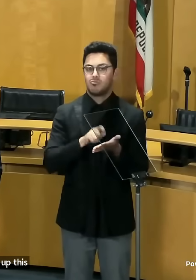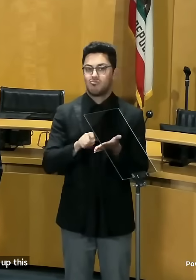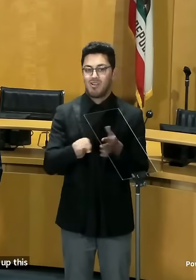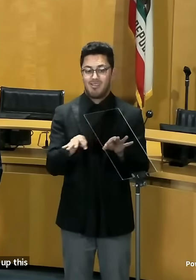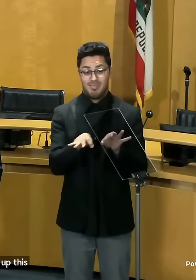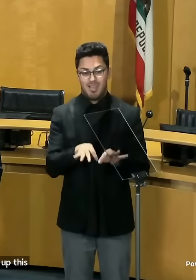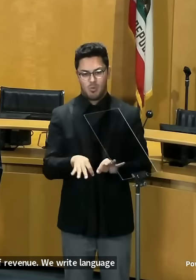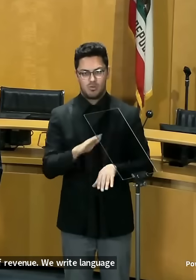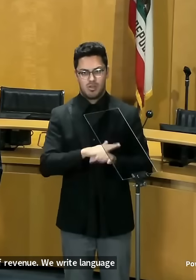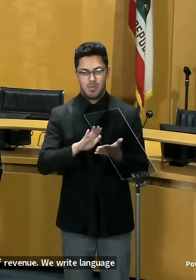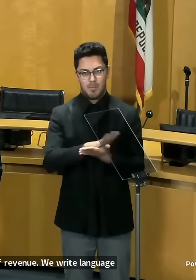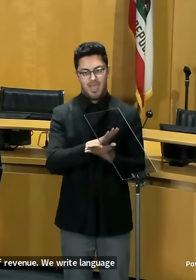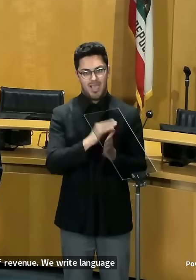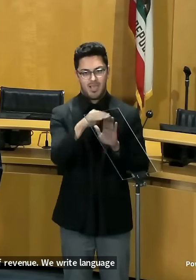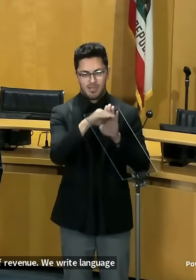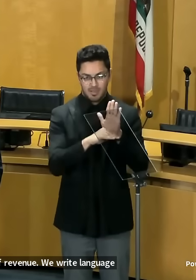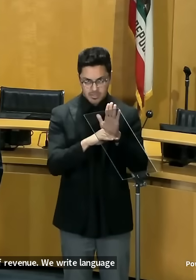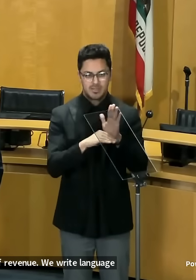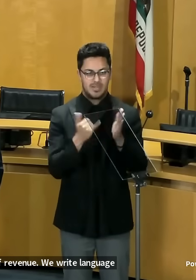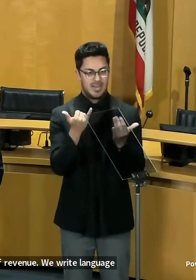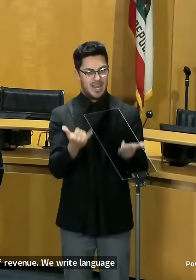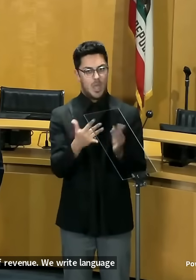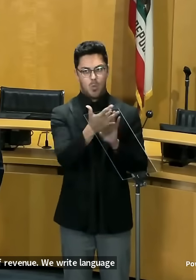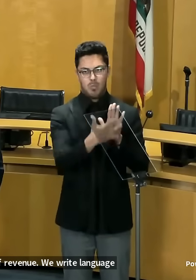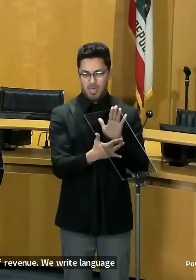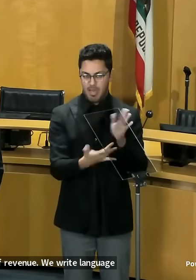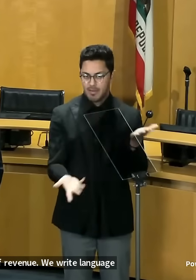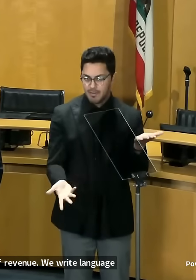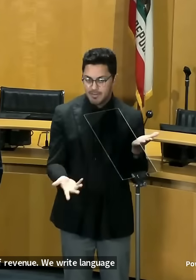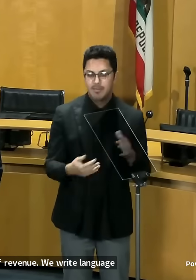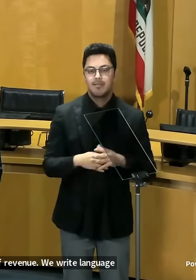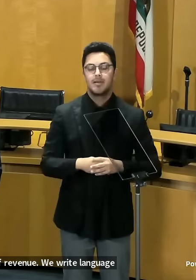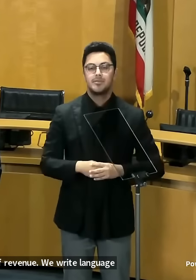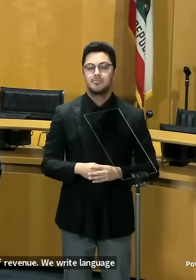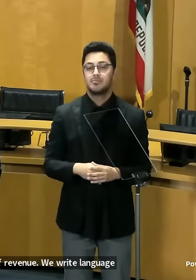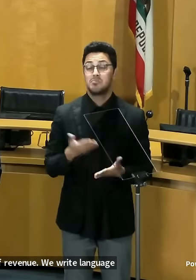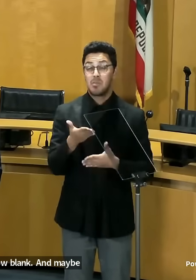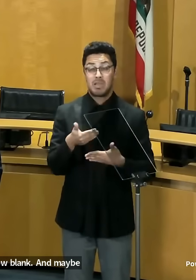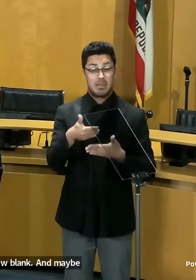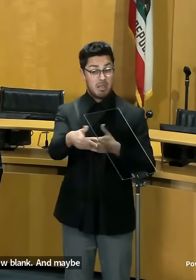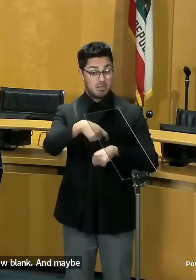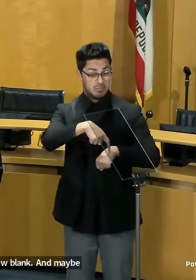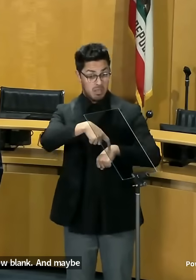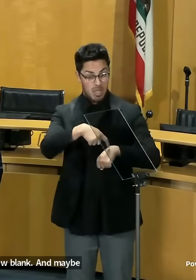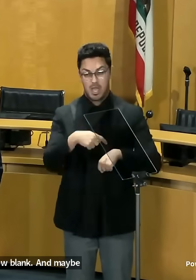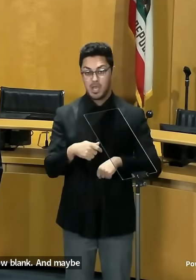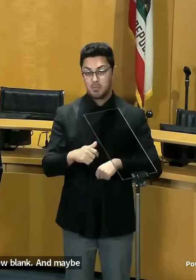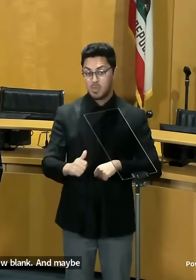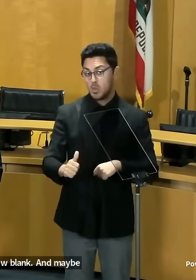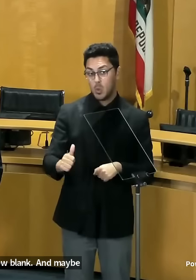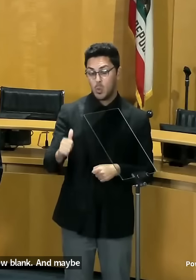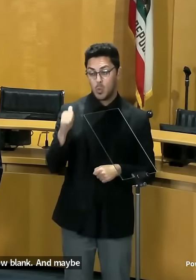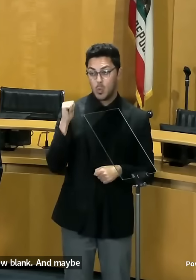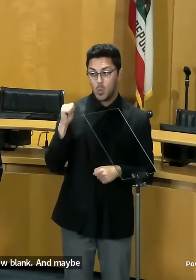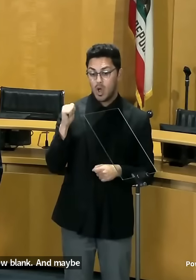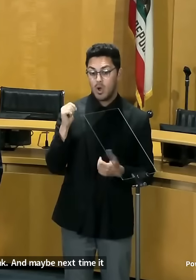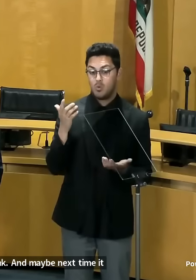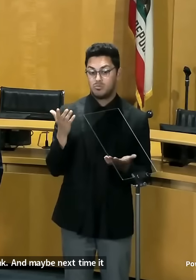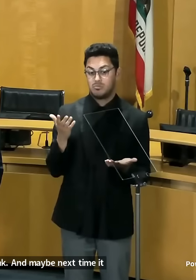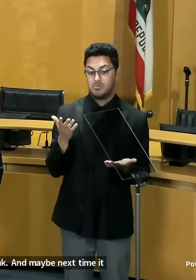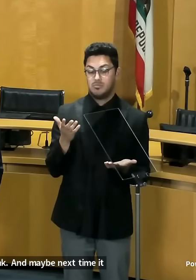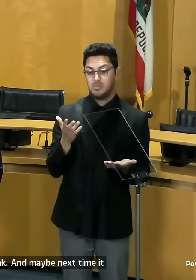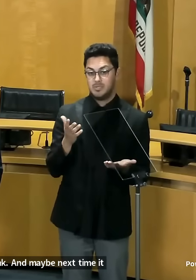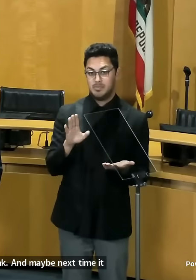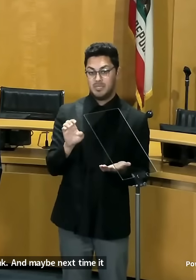on a page that was now blank. And maybe next time it won't be what shows